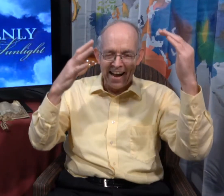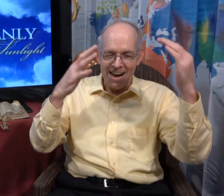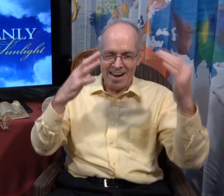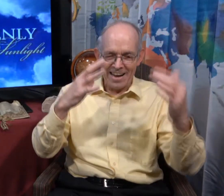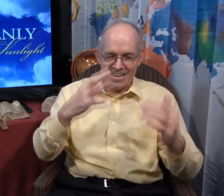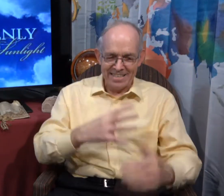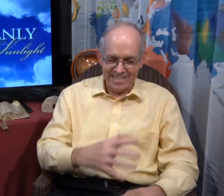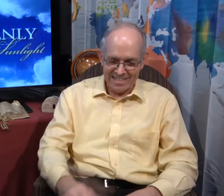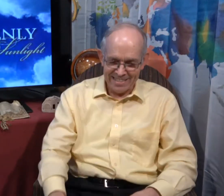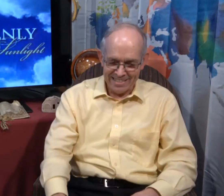Sunday!